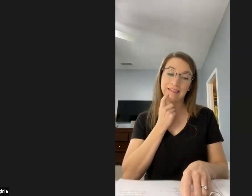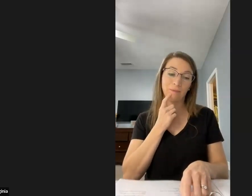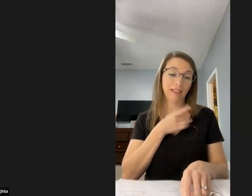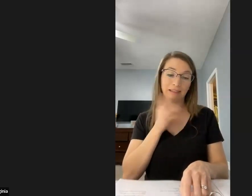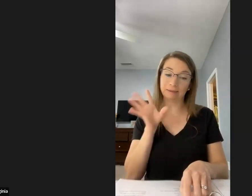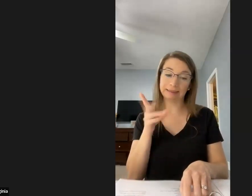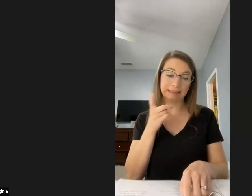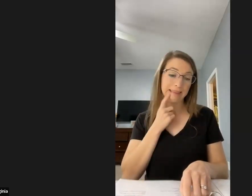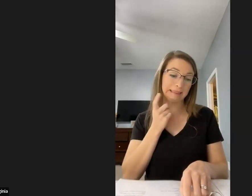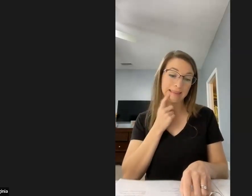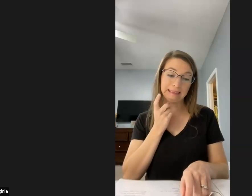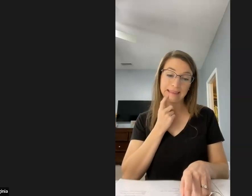Nobody likes going to the dentist.